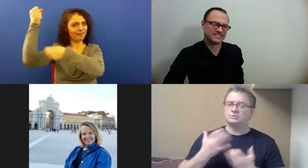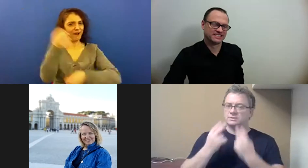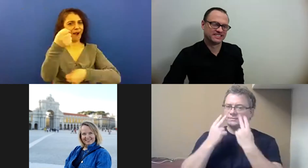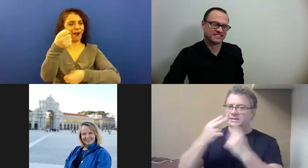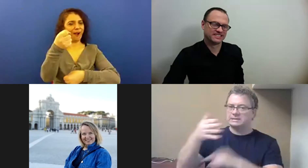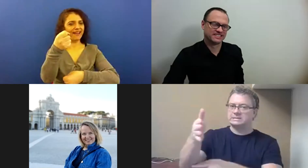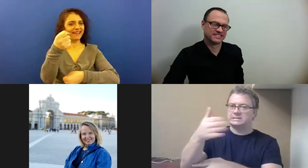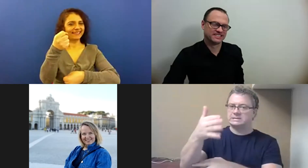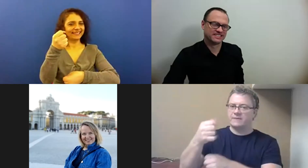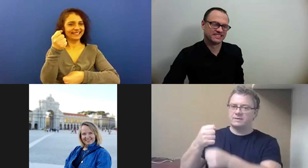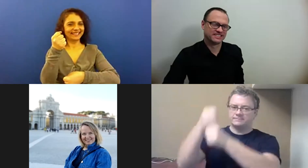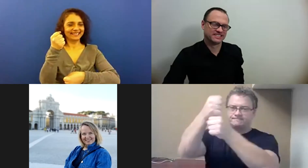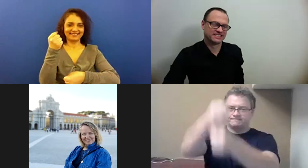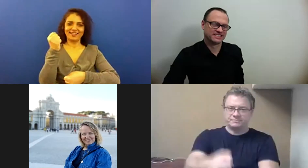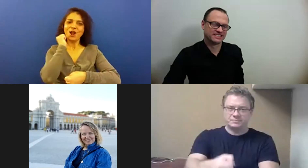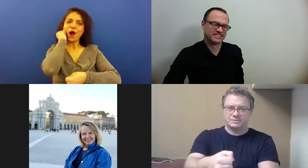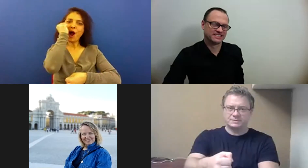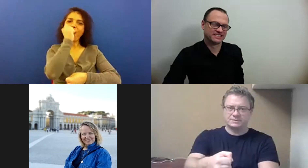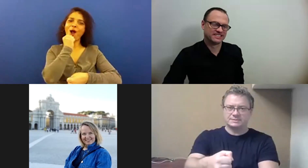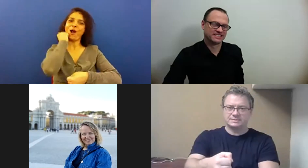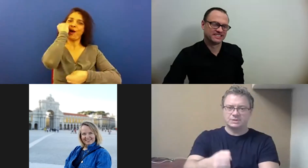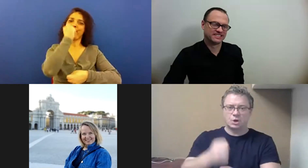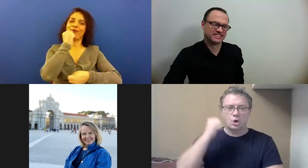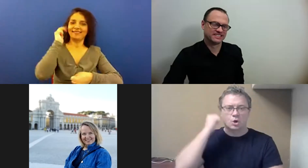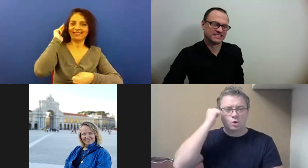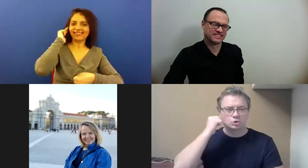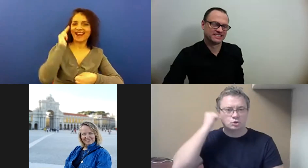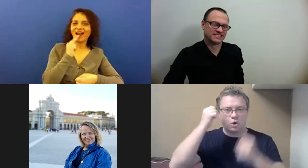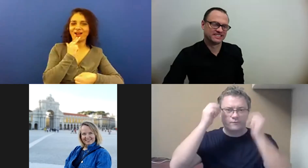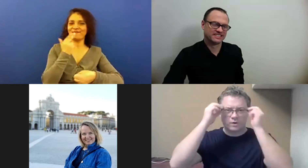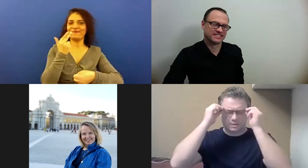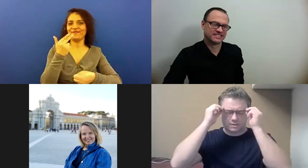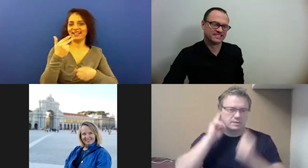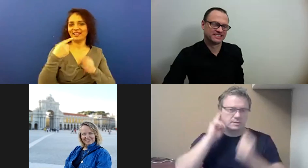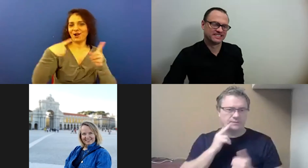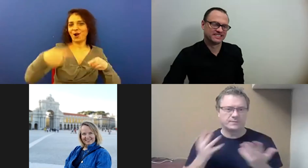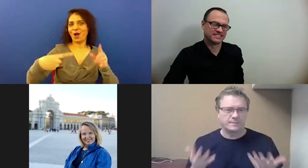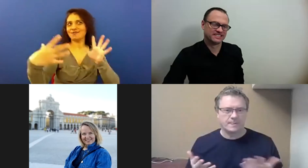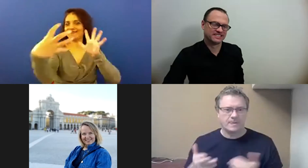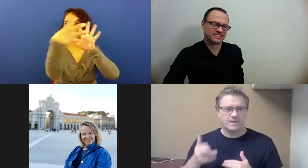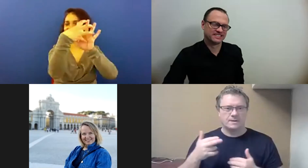Roma, to wave the deaf Roma flag. One day.